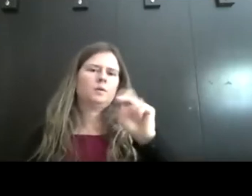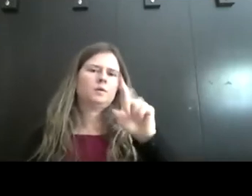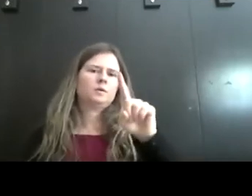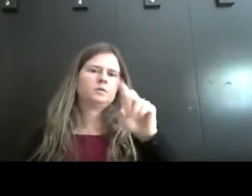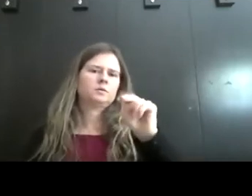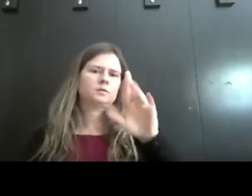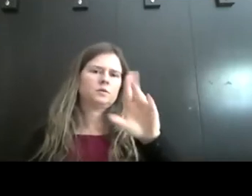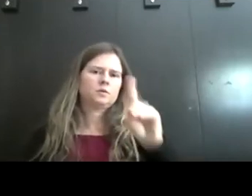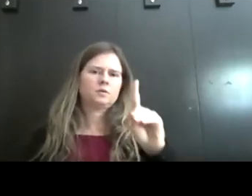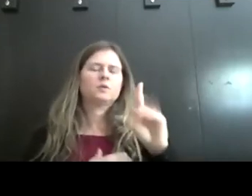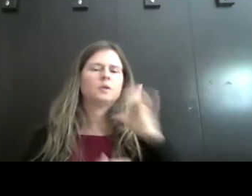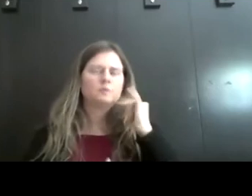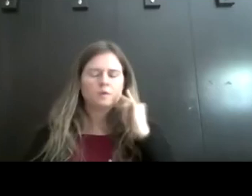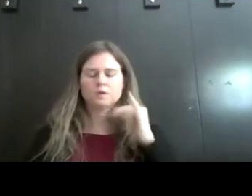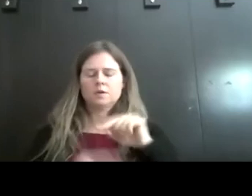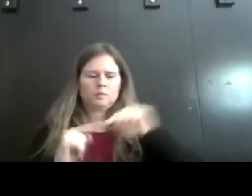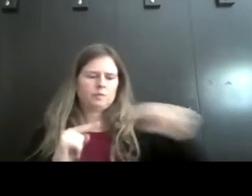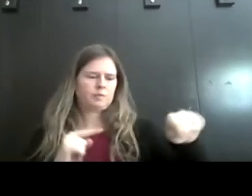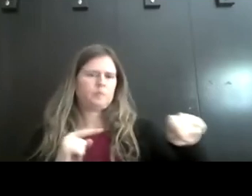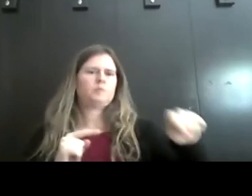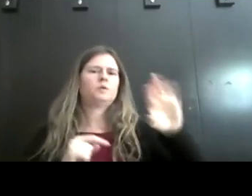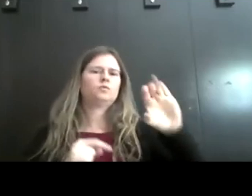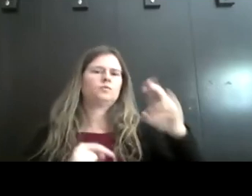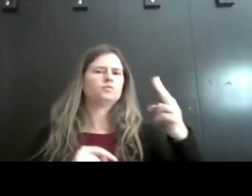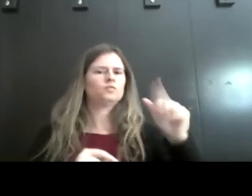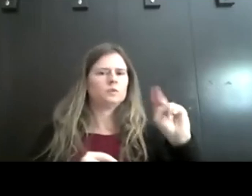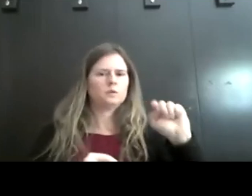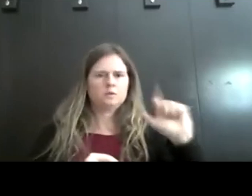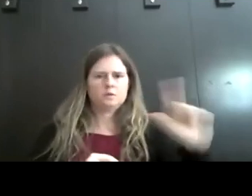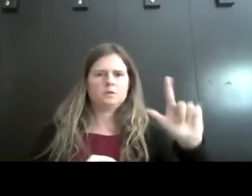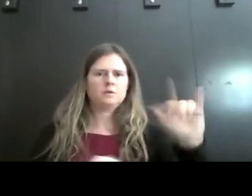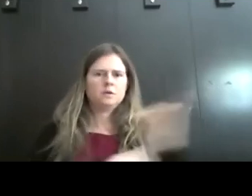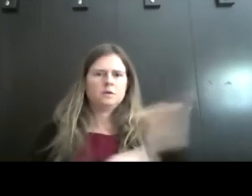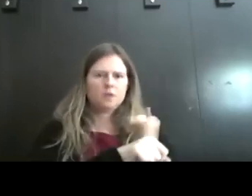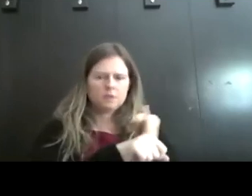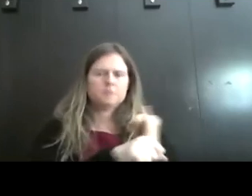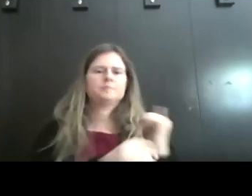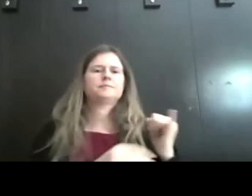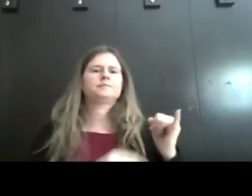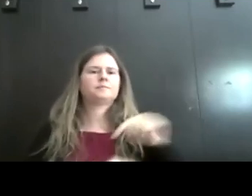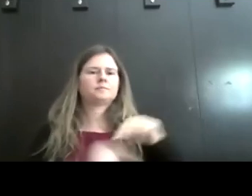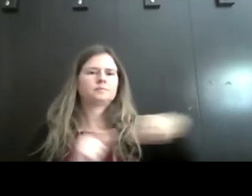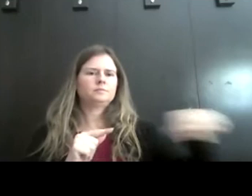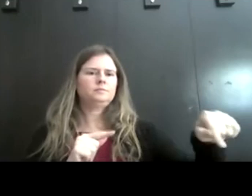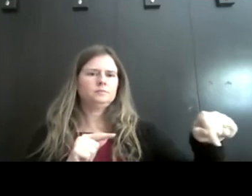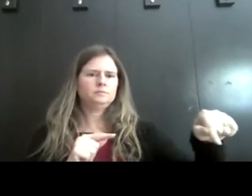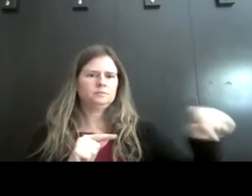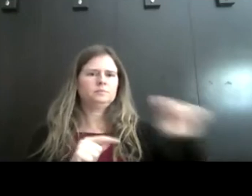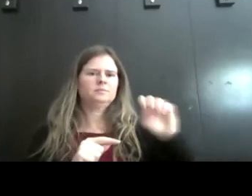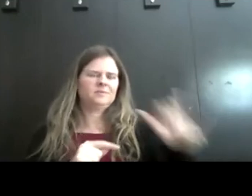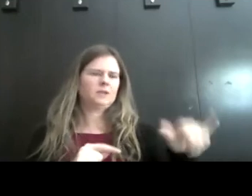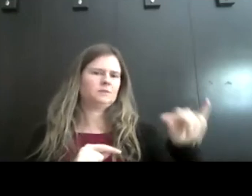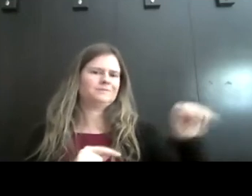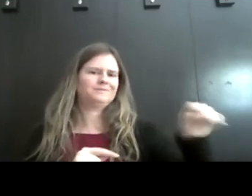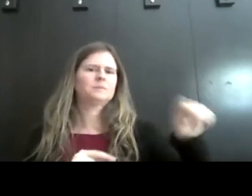that harbor, it's 20 miles to Limu, the island that we call Santa Cruz.